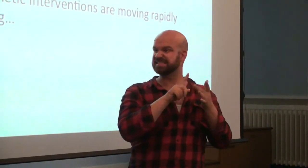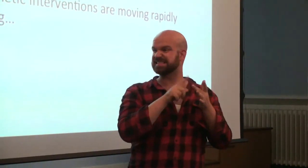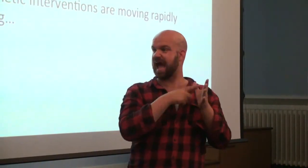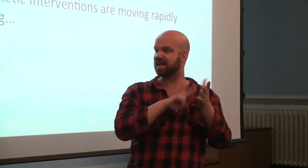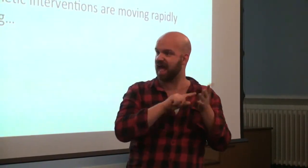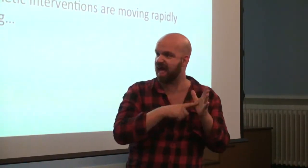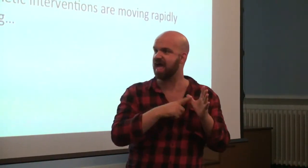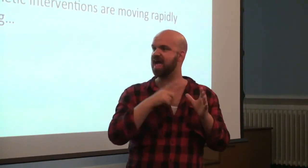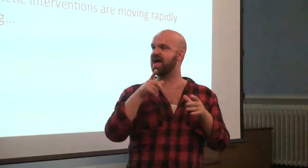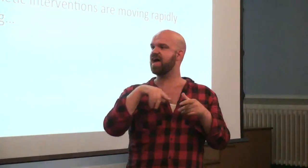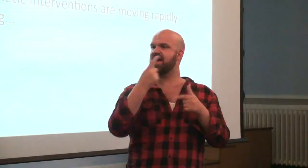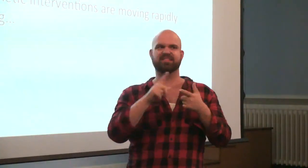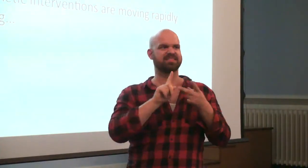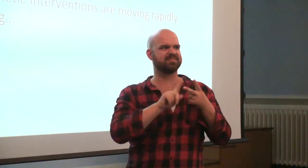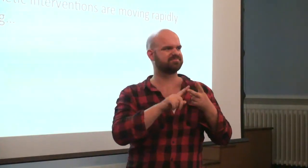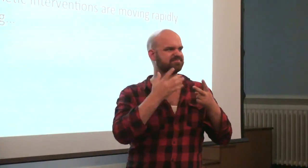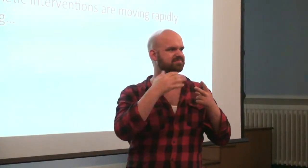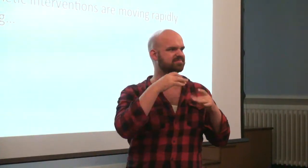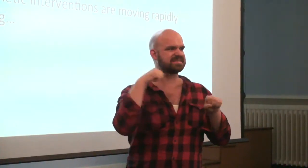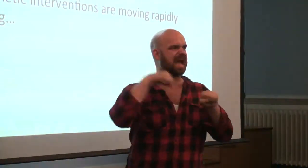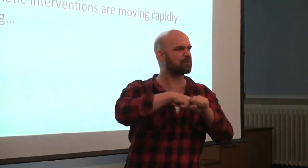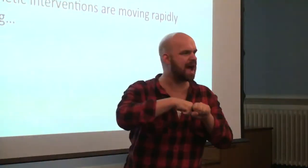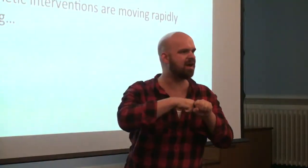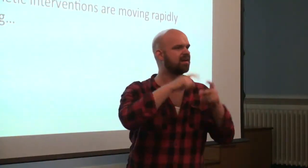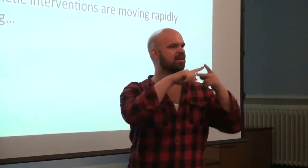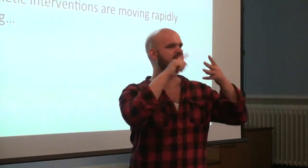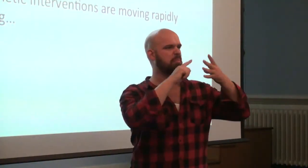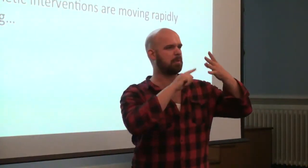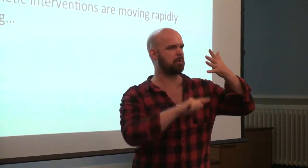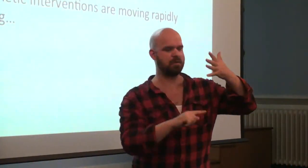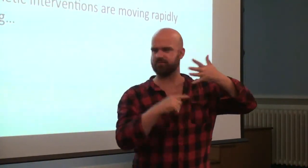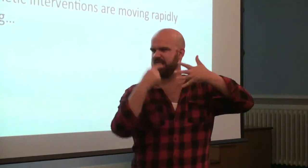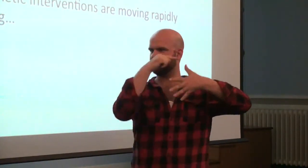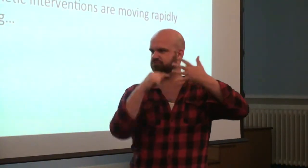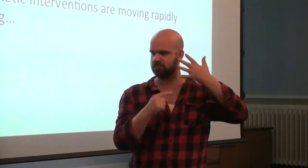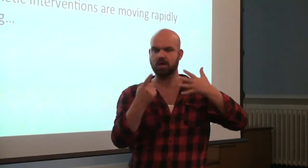ask is about the clips that you chose, you know, the Diana clip, the Sign Mark clip, and so on.